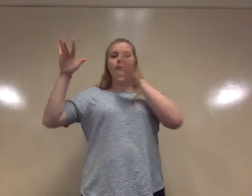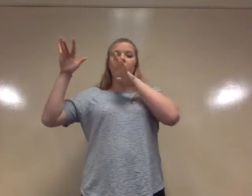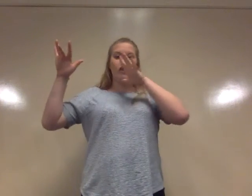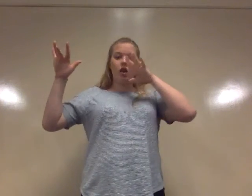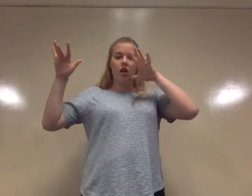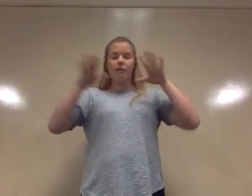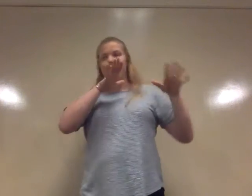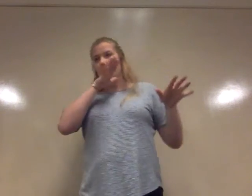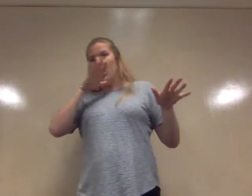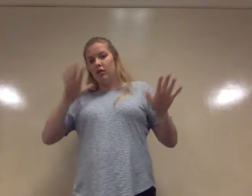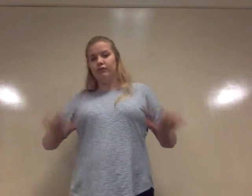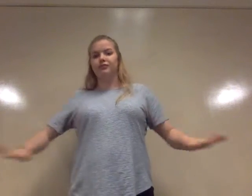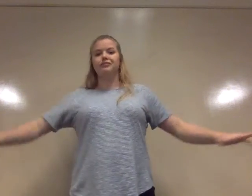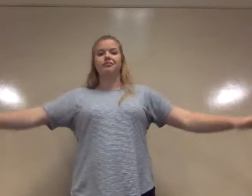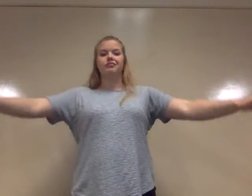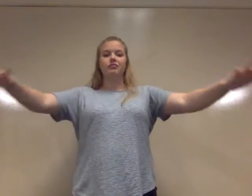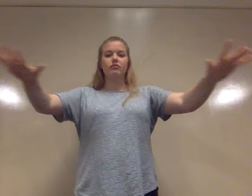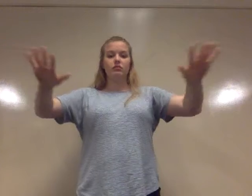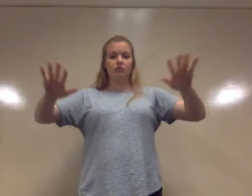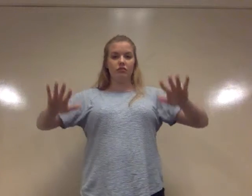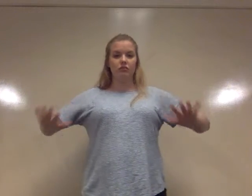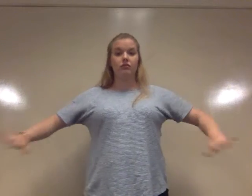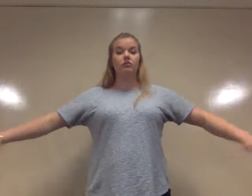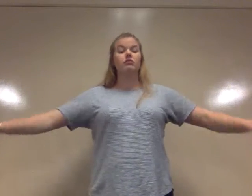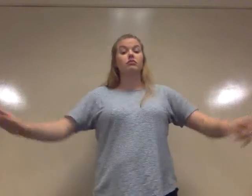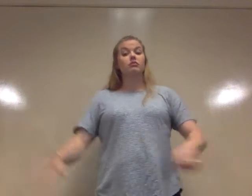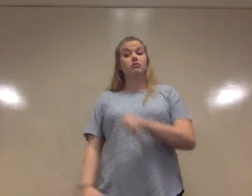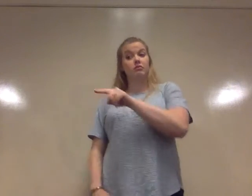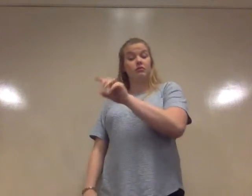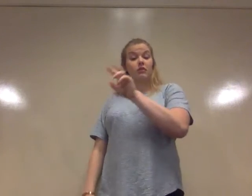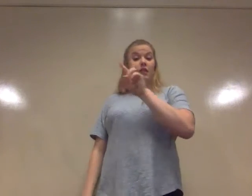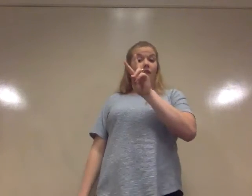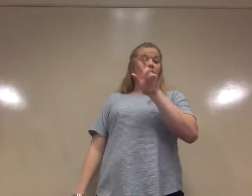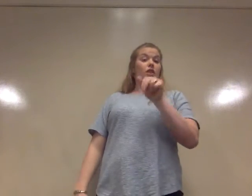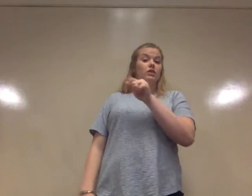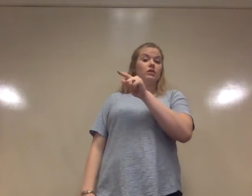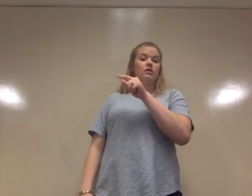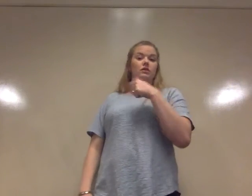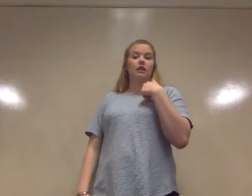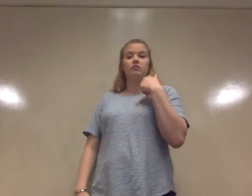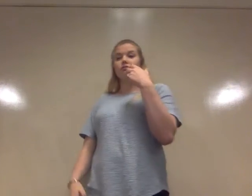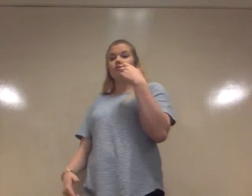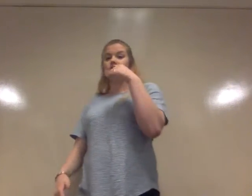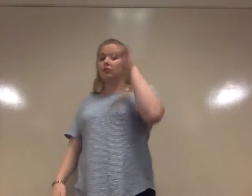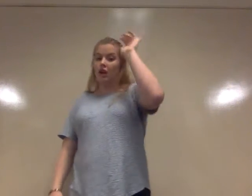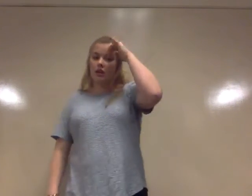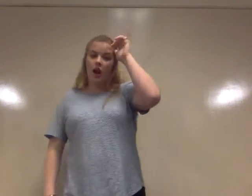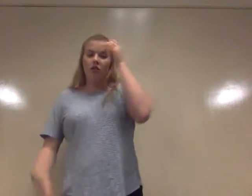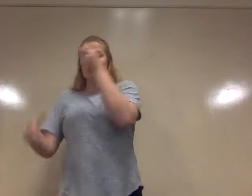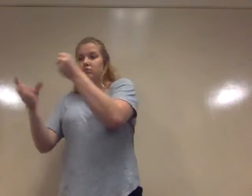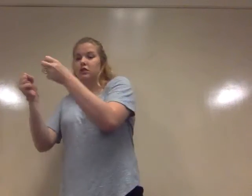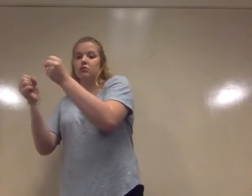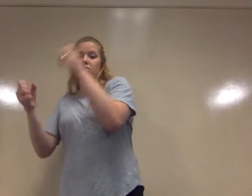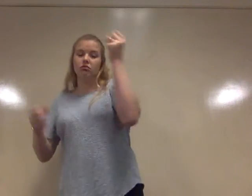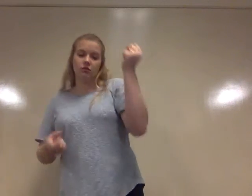Campbell's childhood farm is in rural Virginia, where his family raised dairy cattle and milked cows. My dad and mother